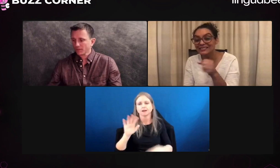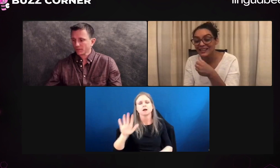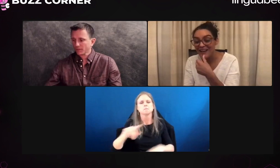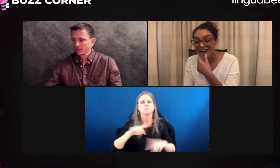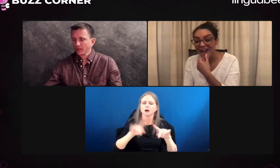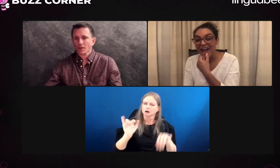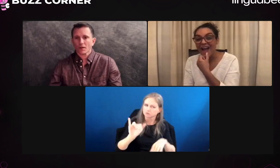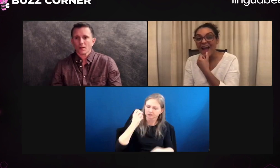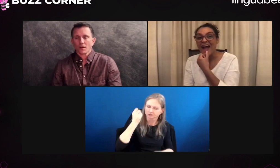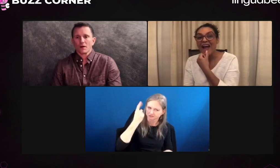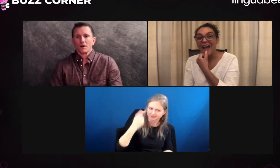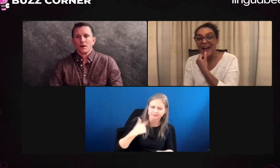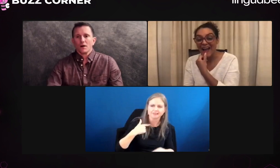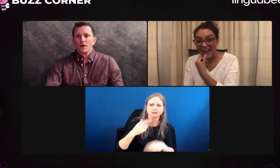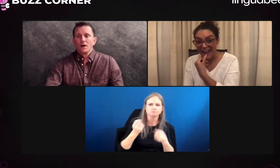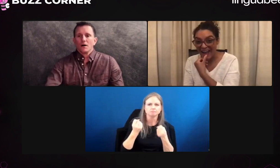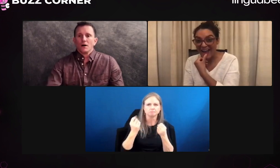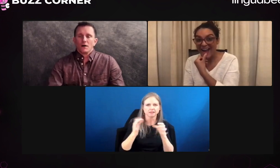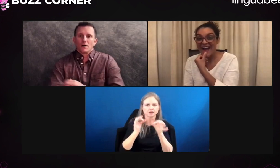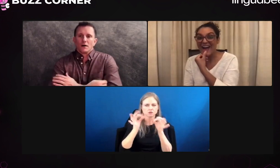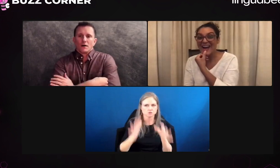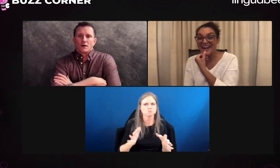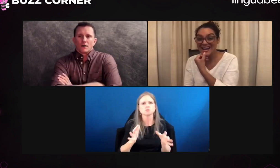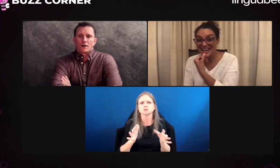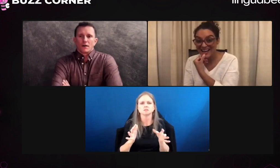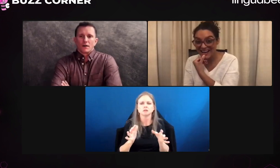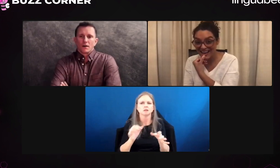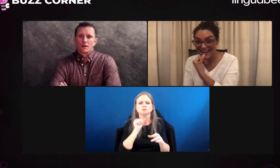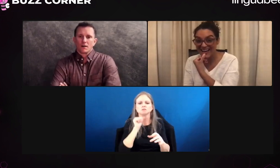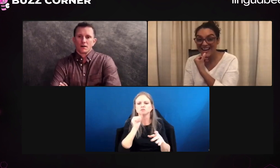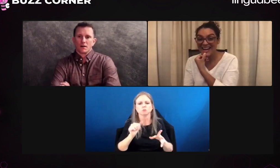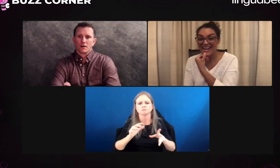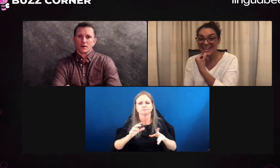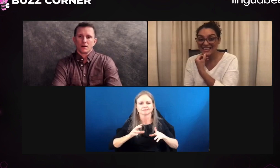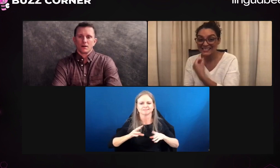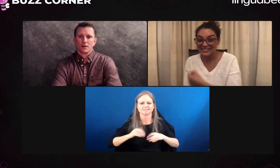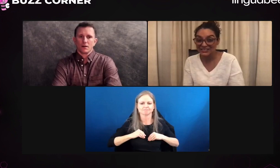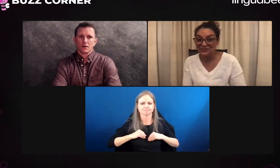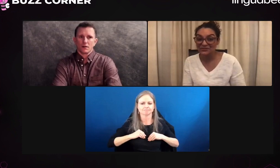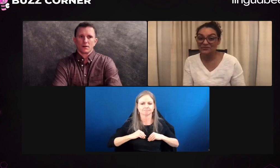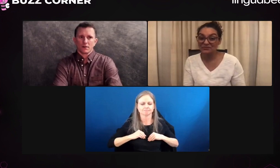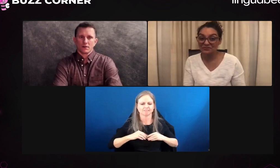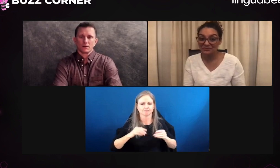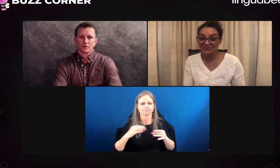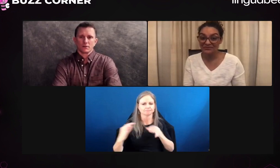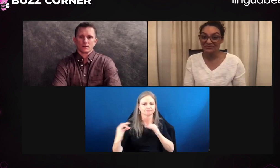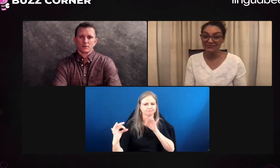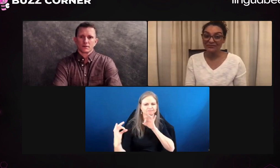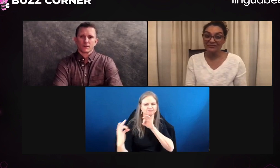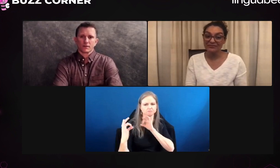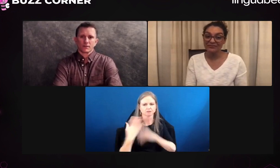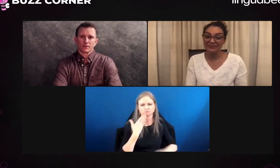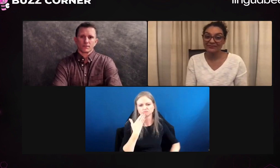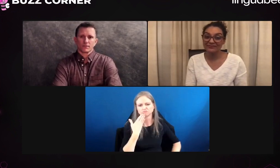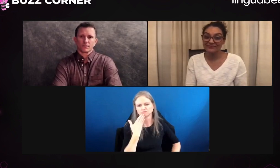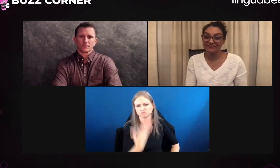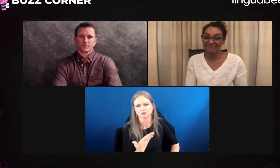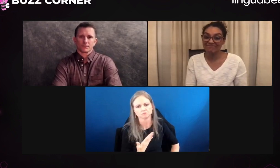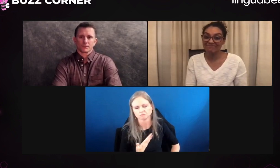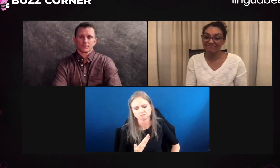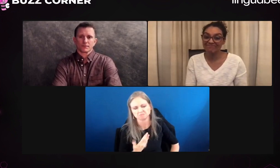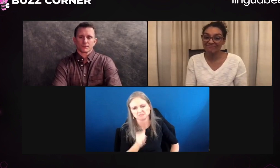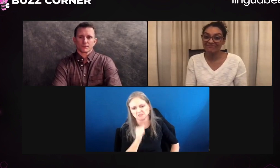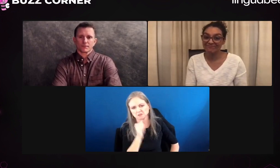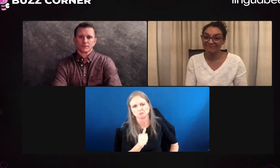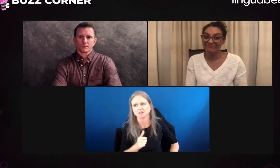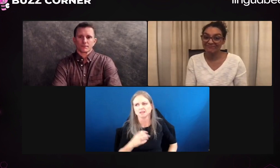no one cross-checking that work. But I also understand, right, that many interpreters